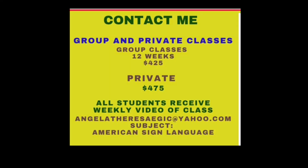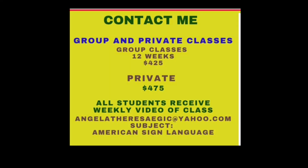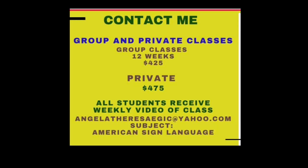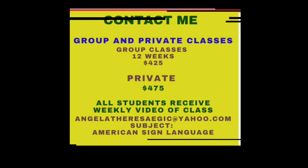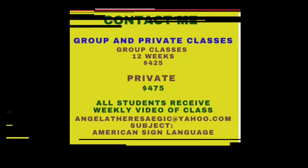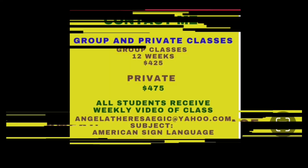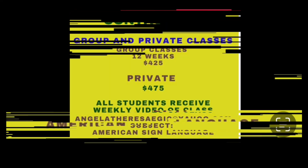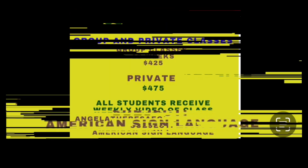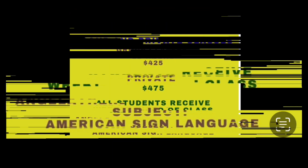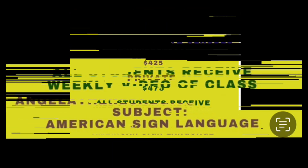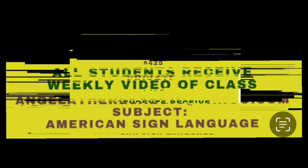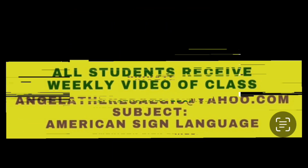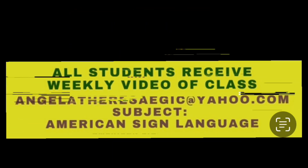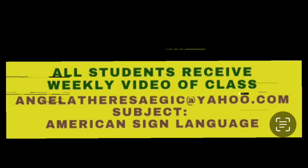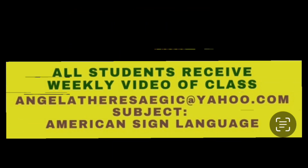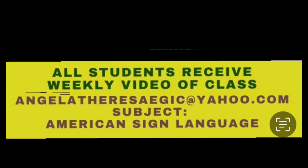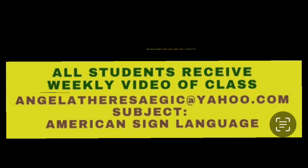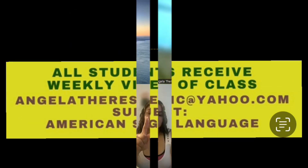Canada.